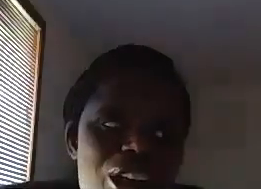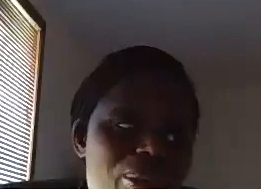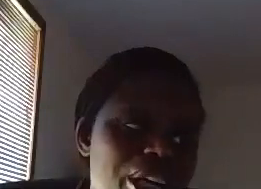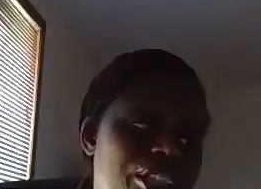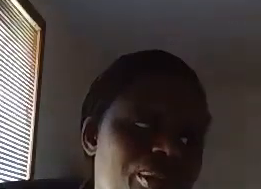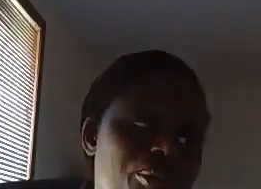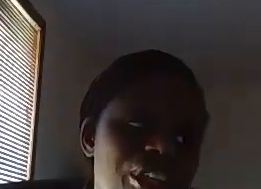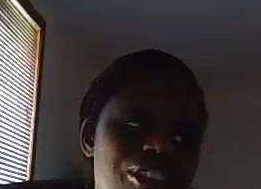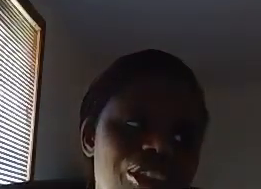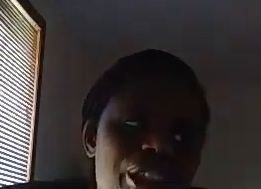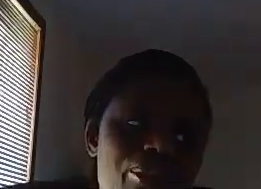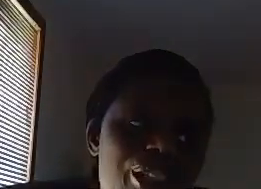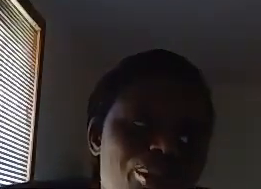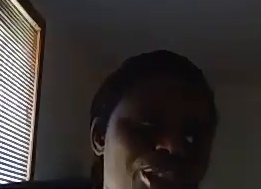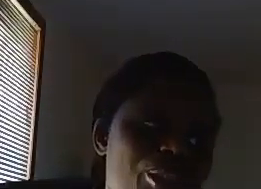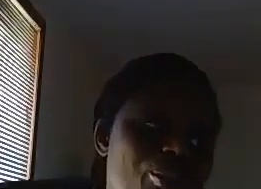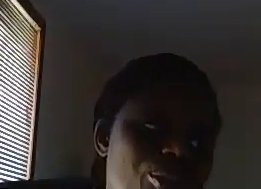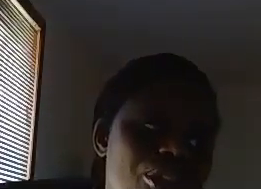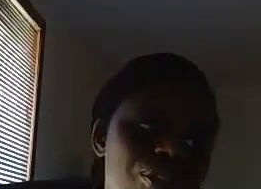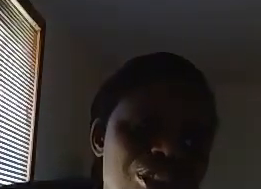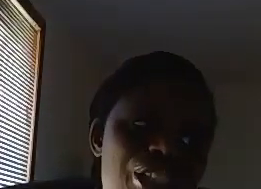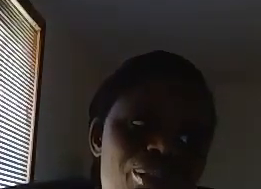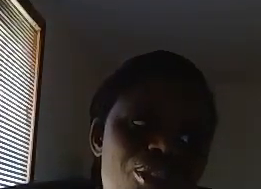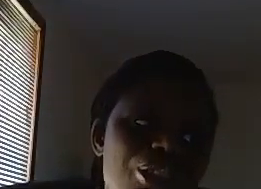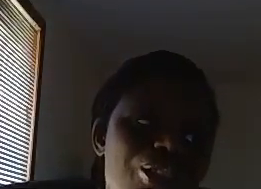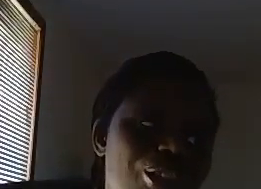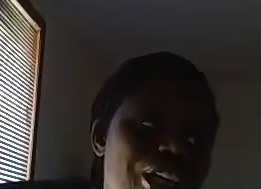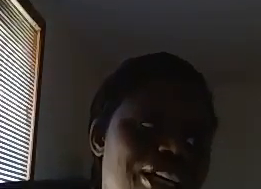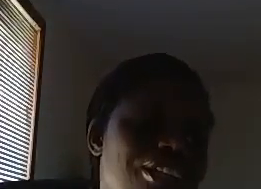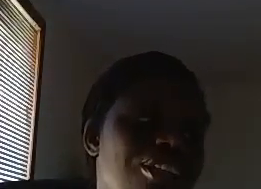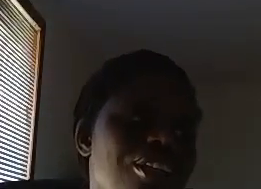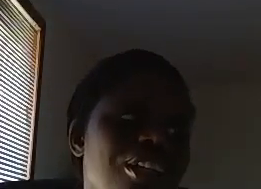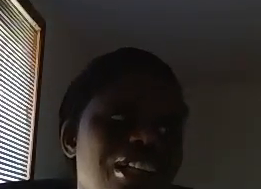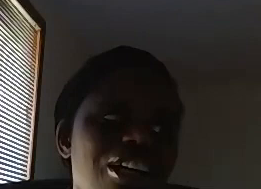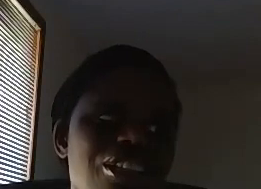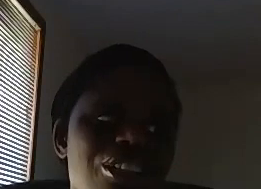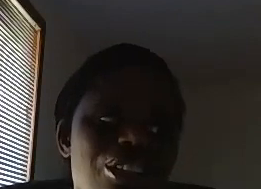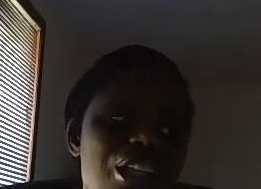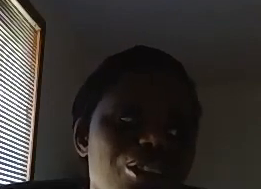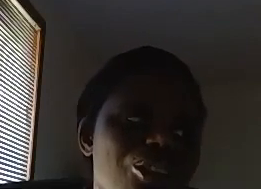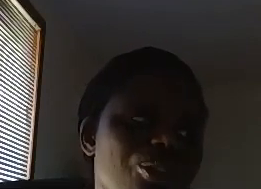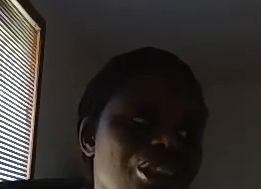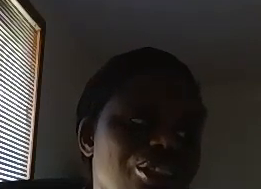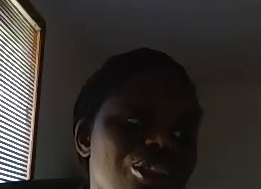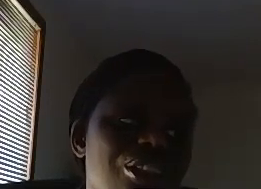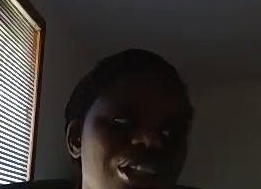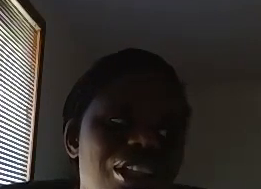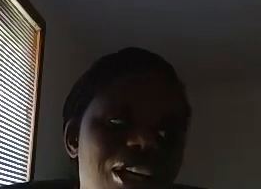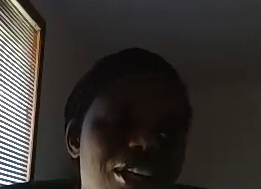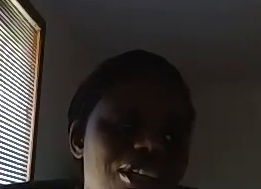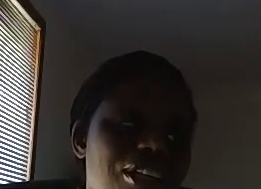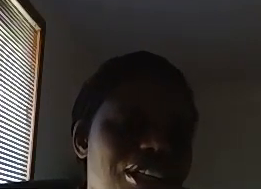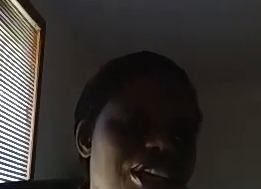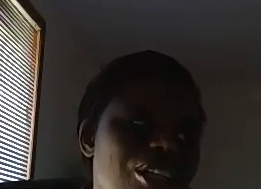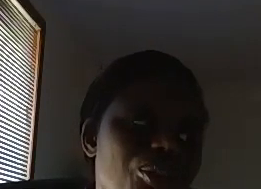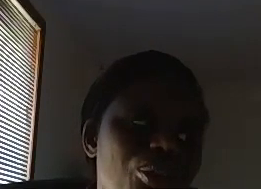He called my table, that's his lab table, and he moved a different table. You know, like young students,